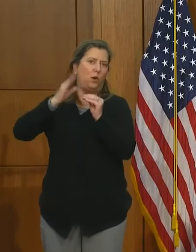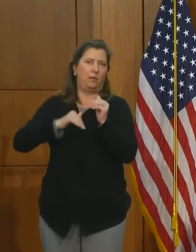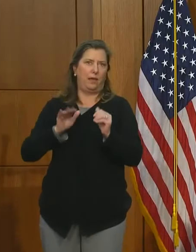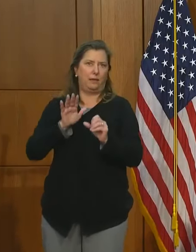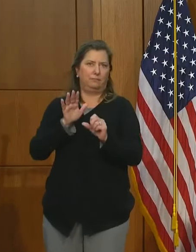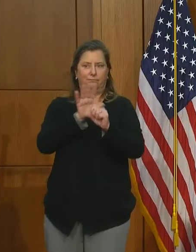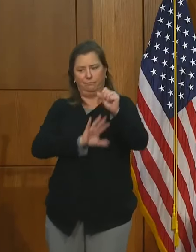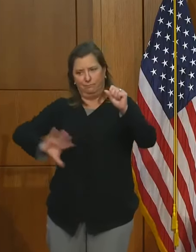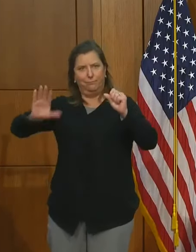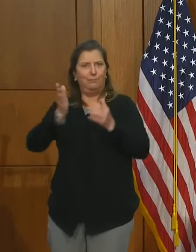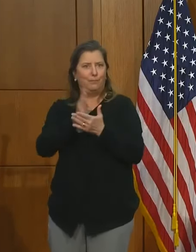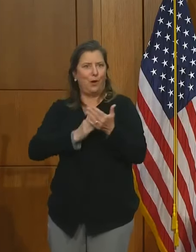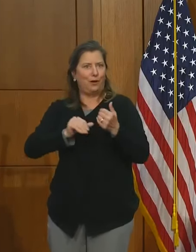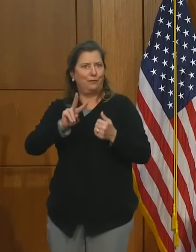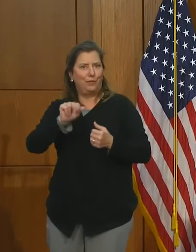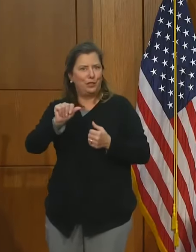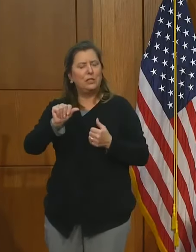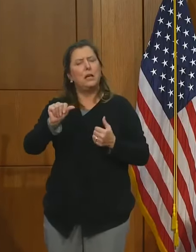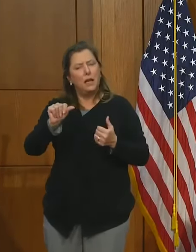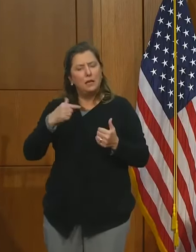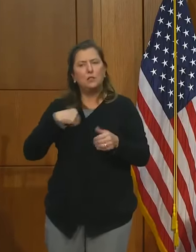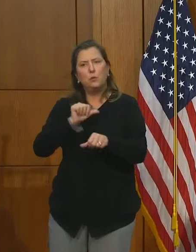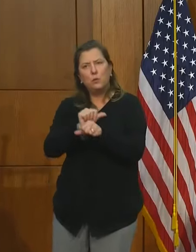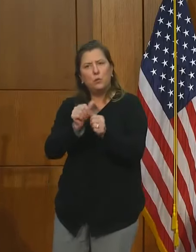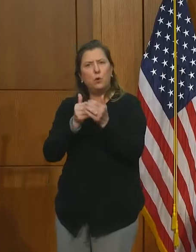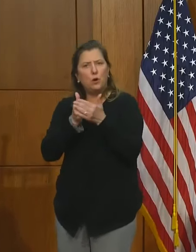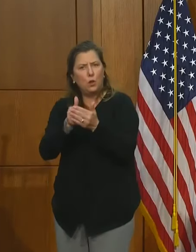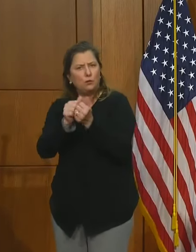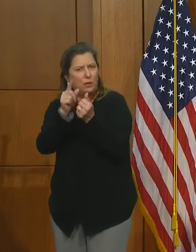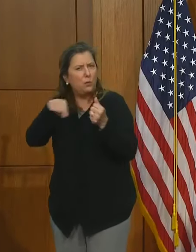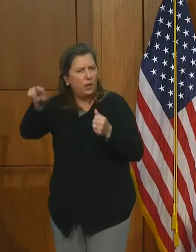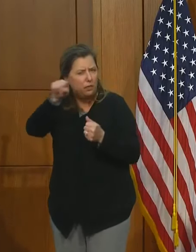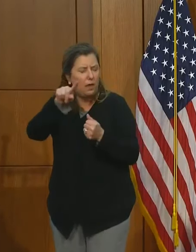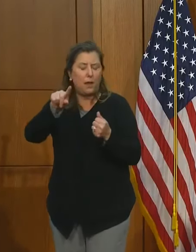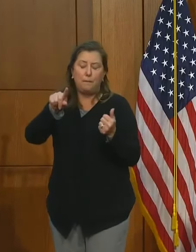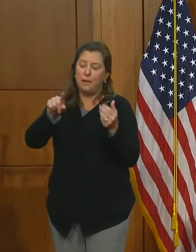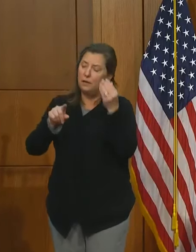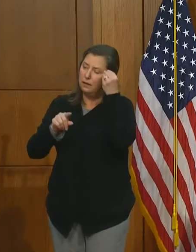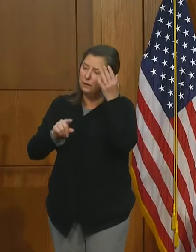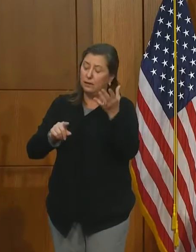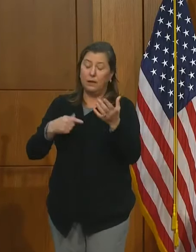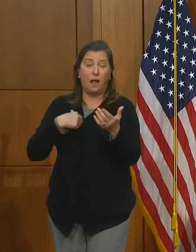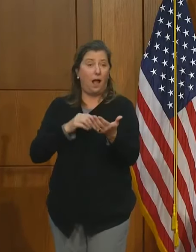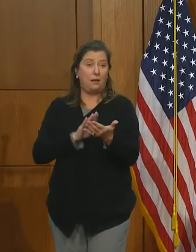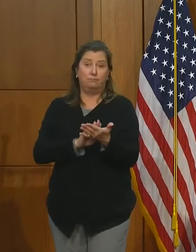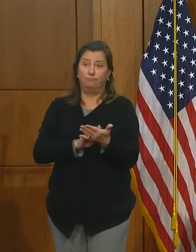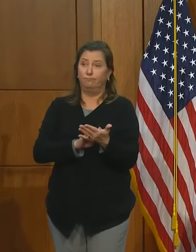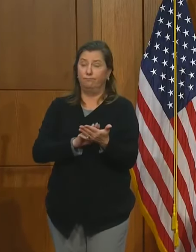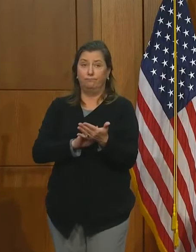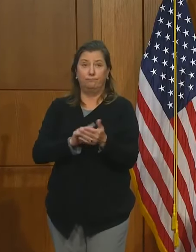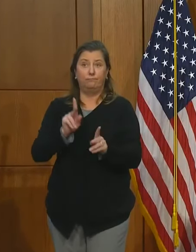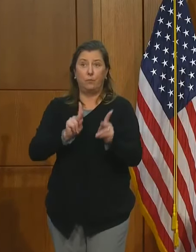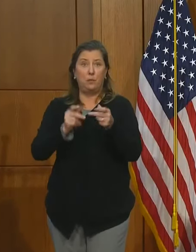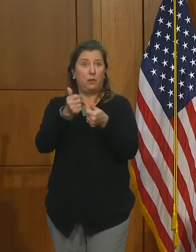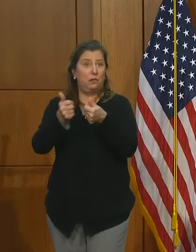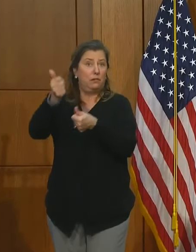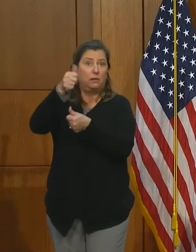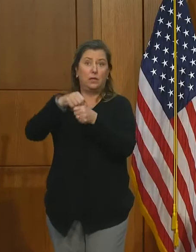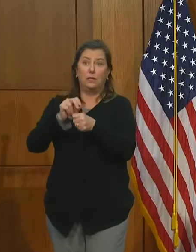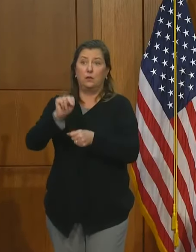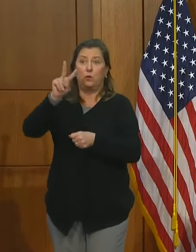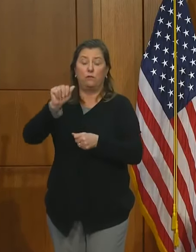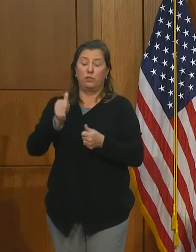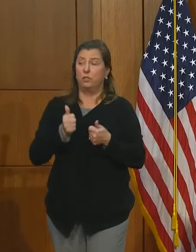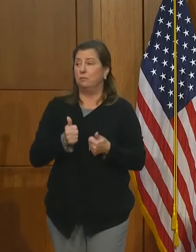parts of Virginia. So we'll work closely with them. It's been I would just tell you, I commend the leadership in Northern